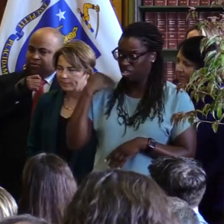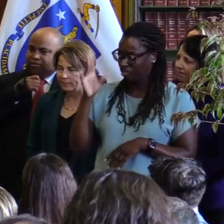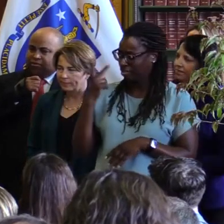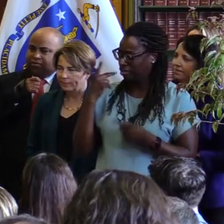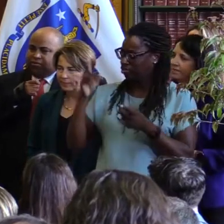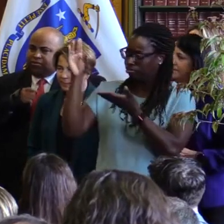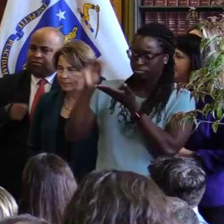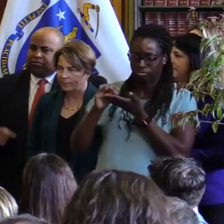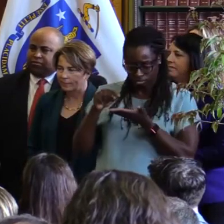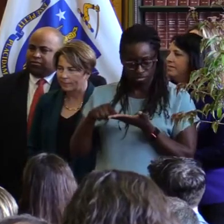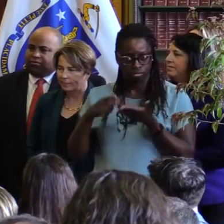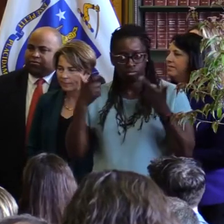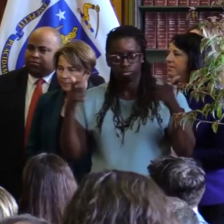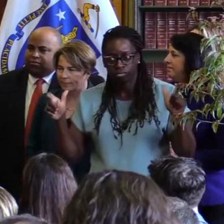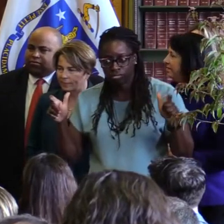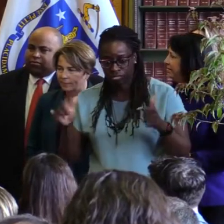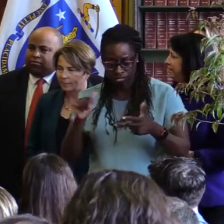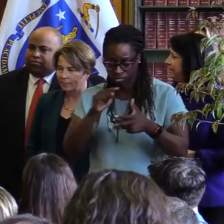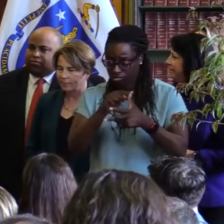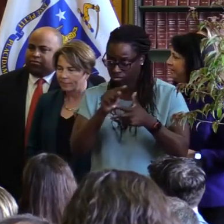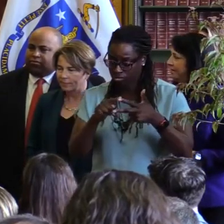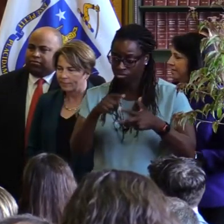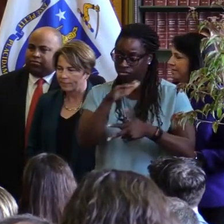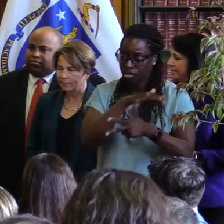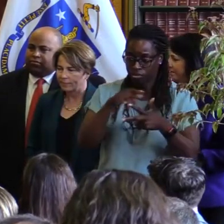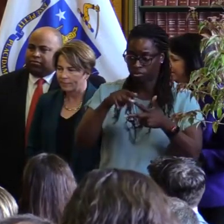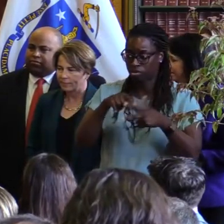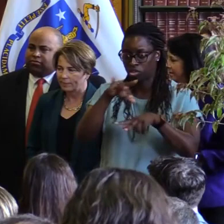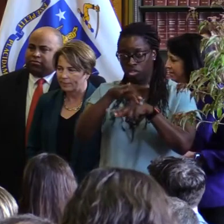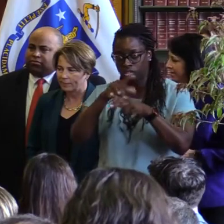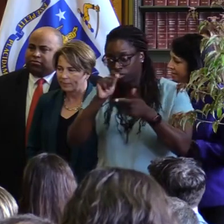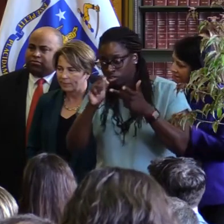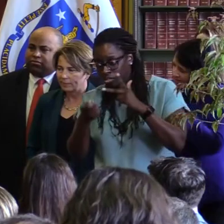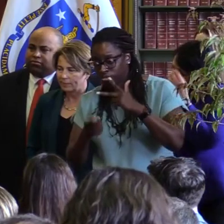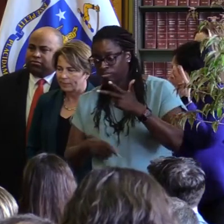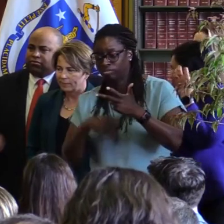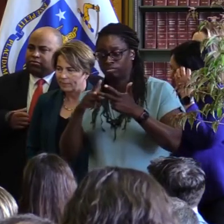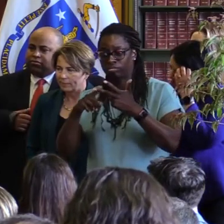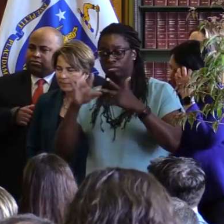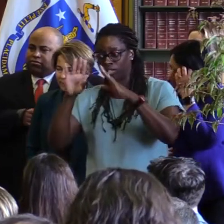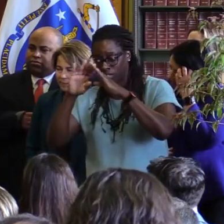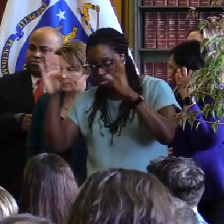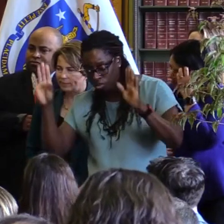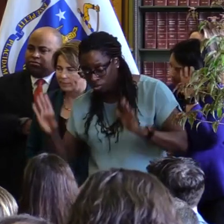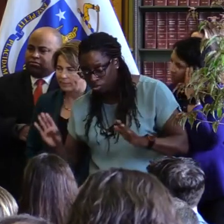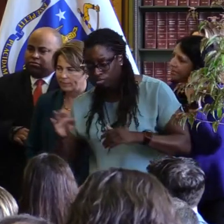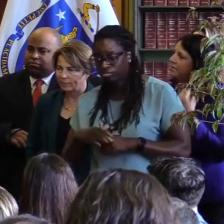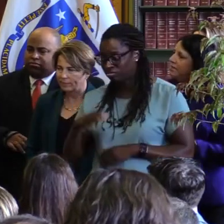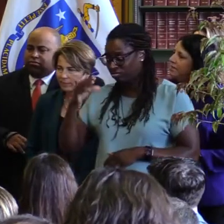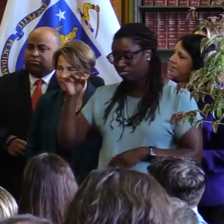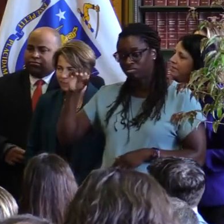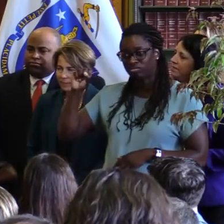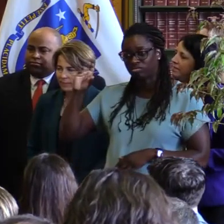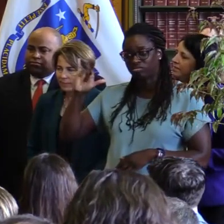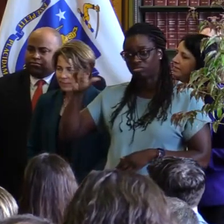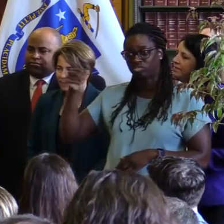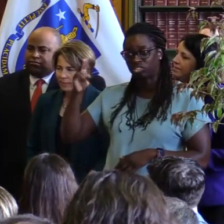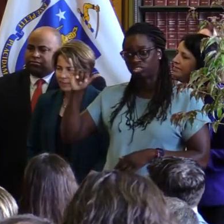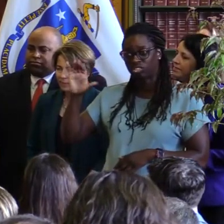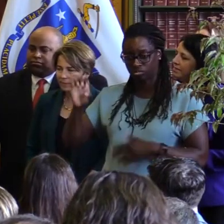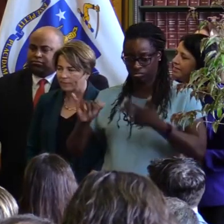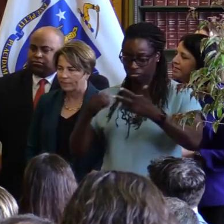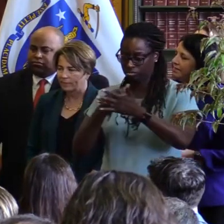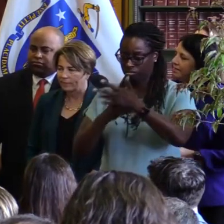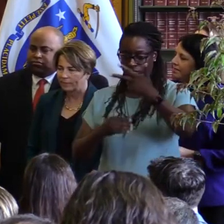areas of our life, whether it's climate change, housing, justice and equity, and a sustainable economy.